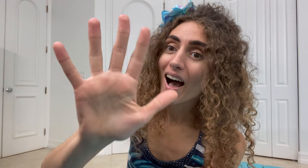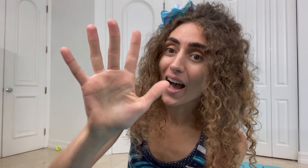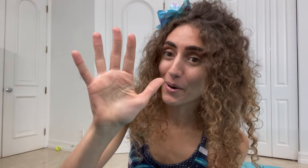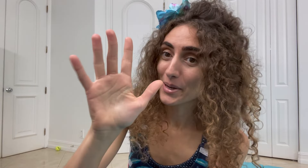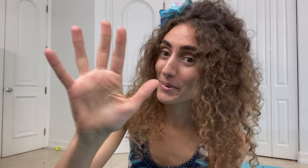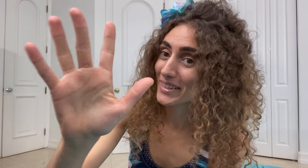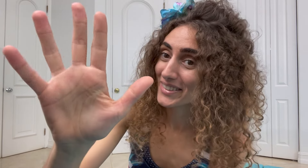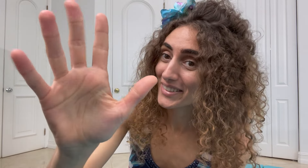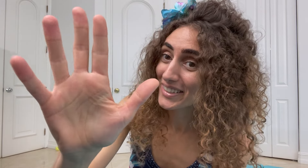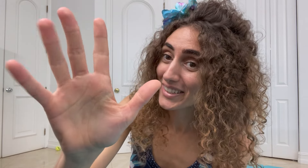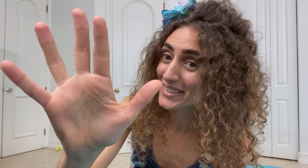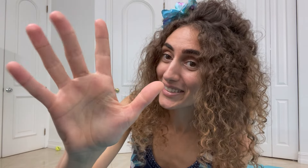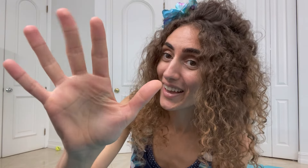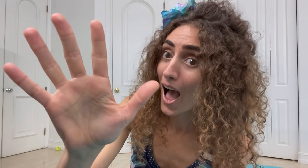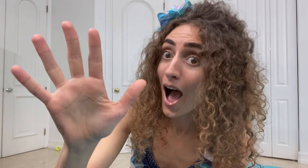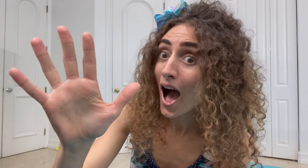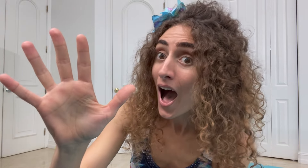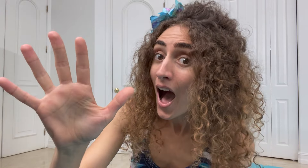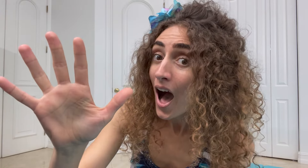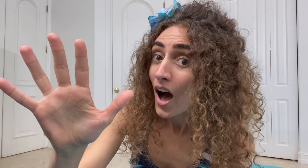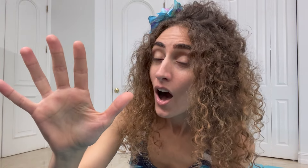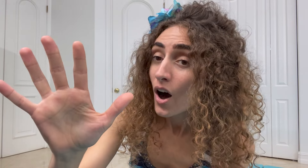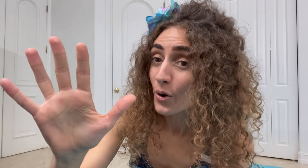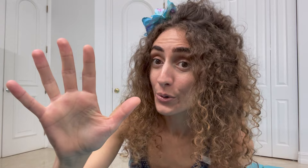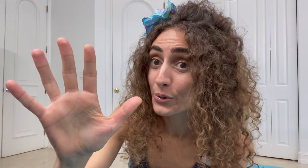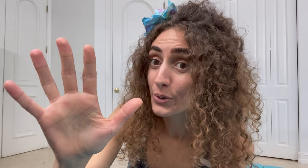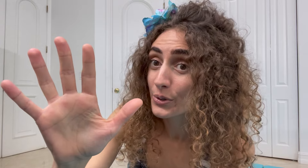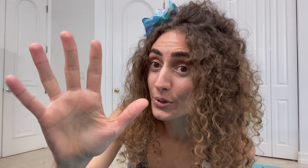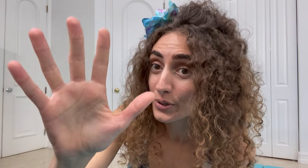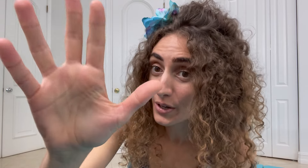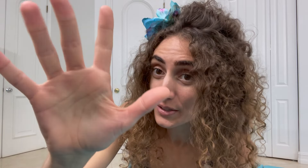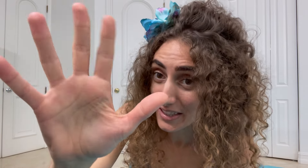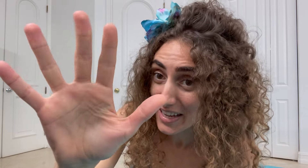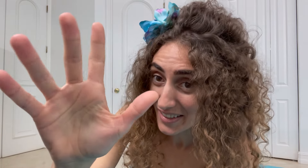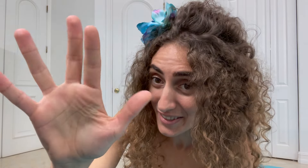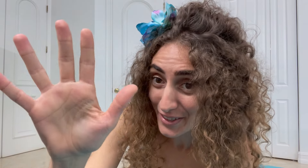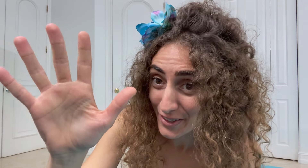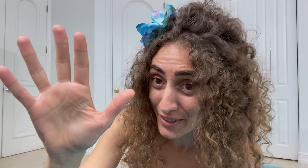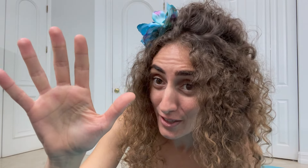How many minutes is this? Who knows the answer?